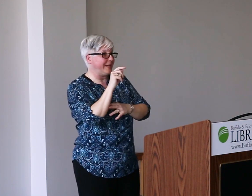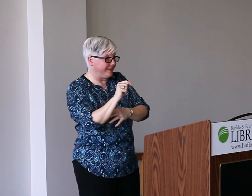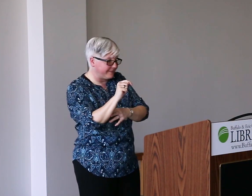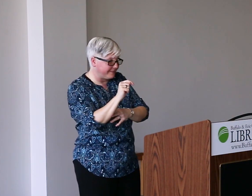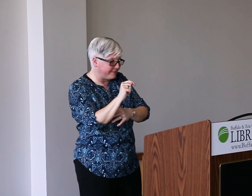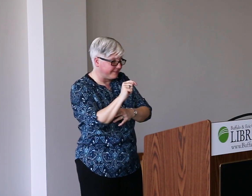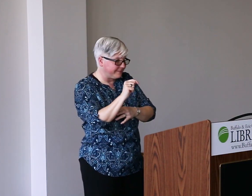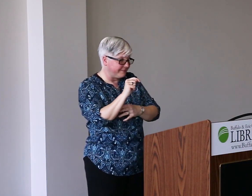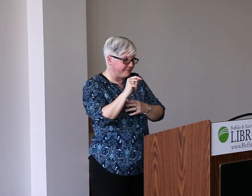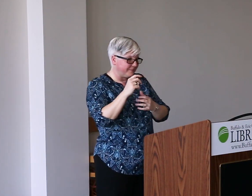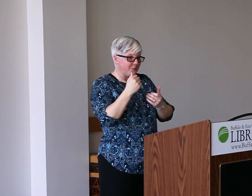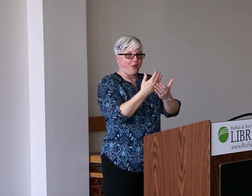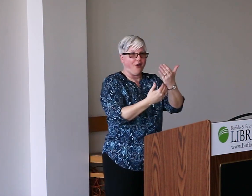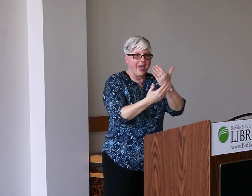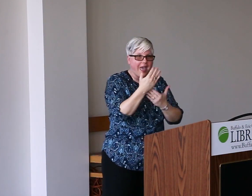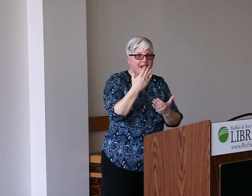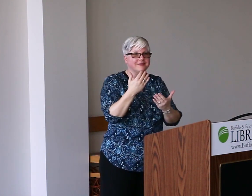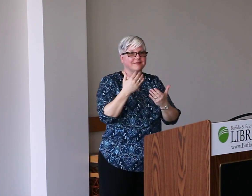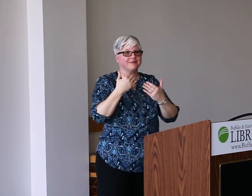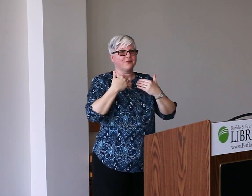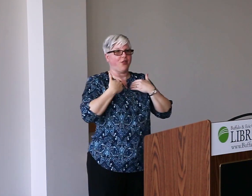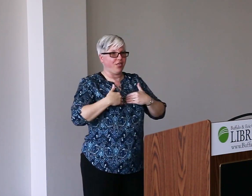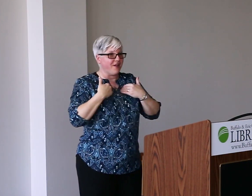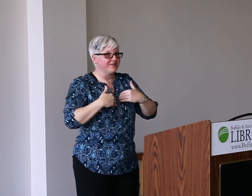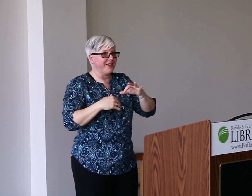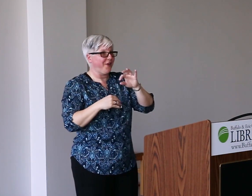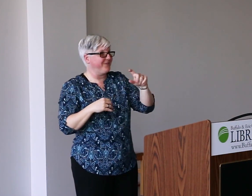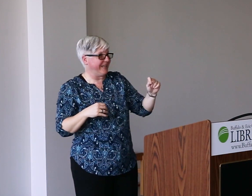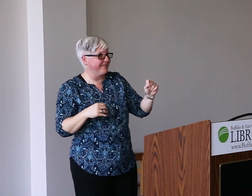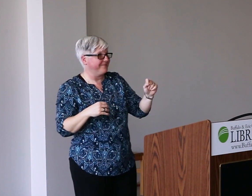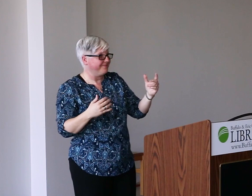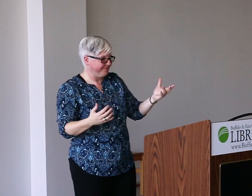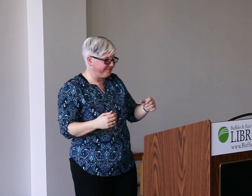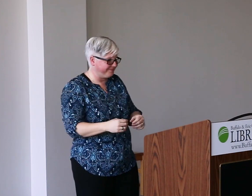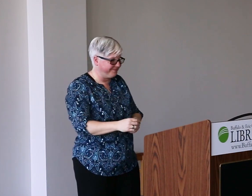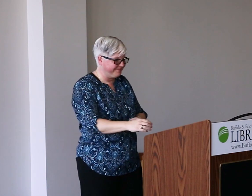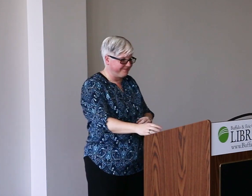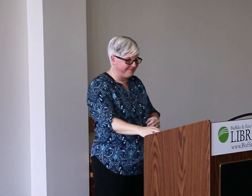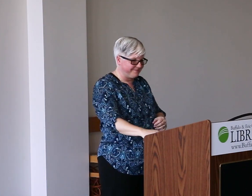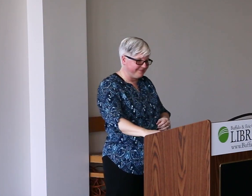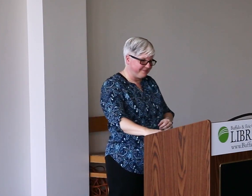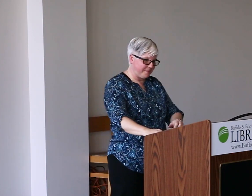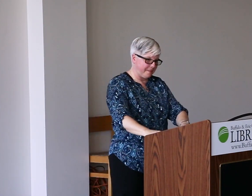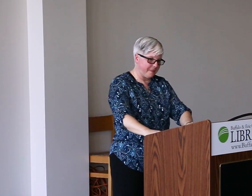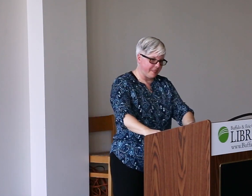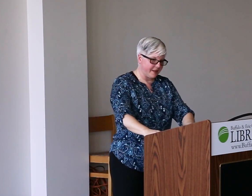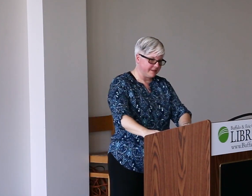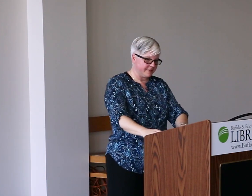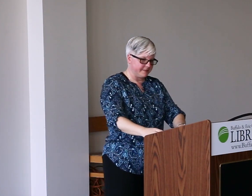vibrations of the beat with our hands, with our lungs, with our feet.